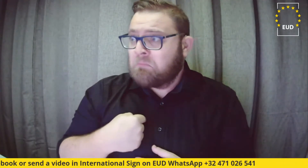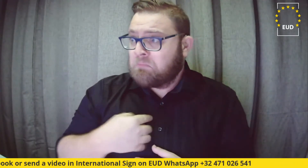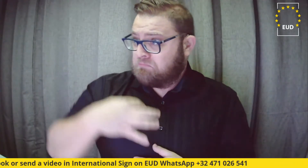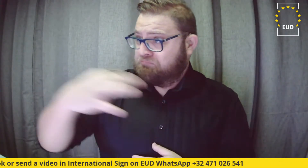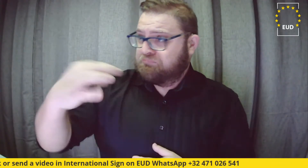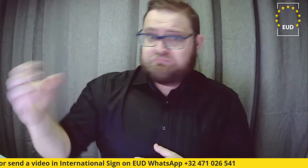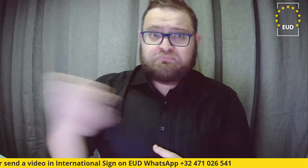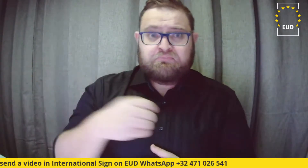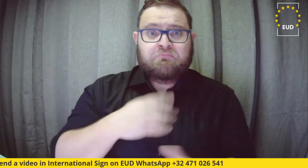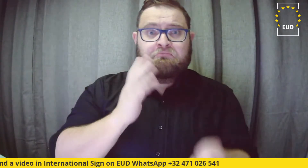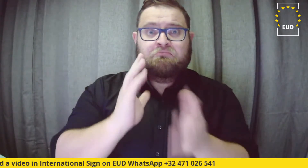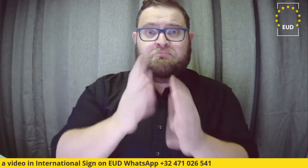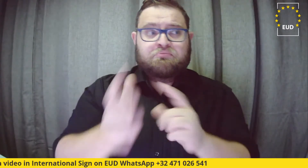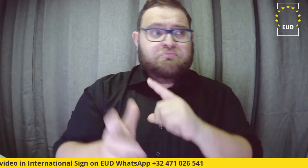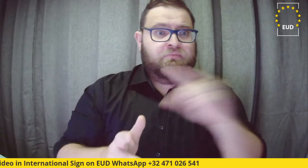Firstly,